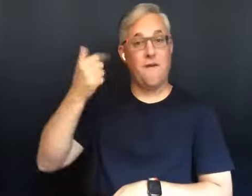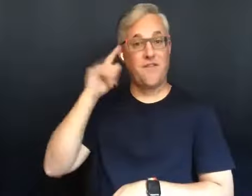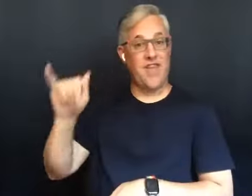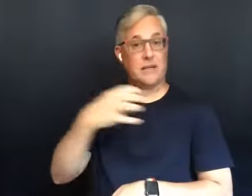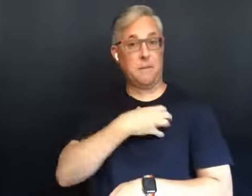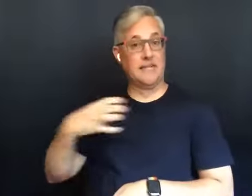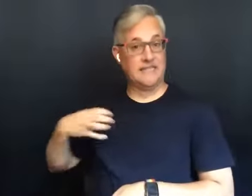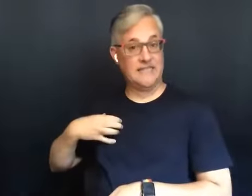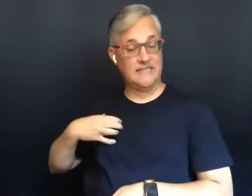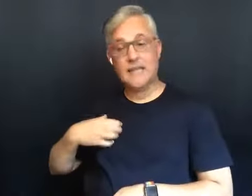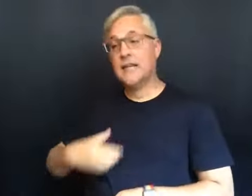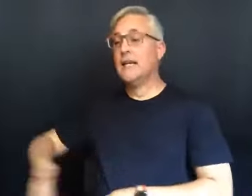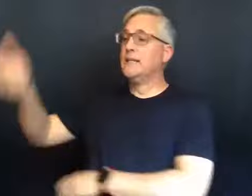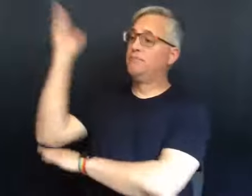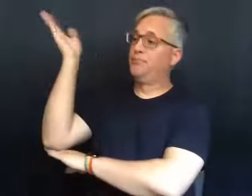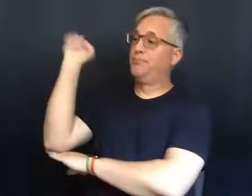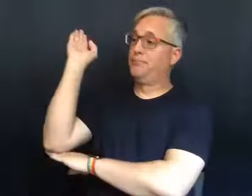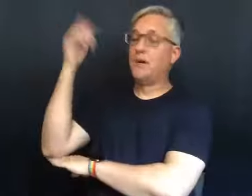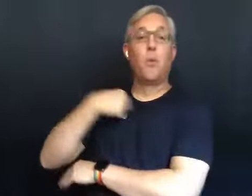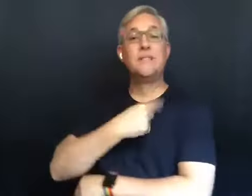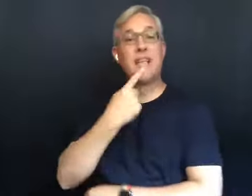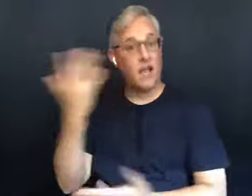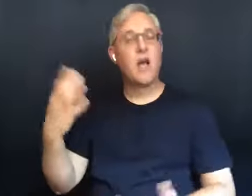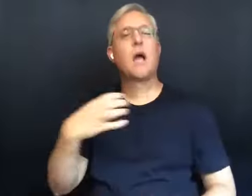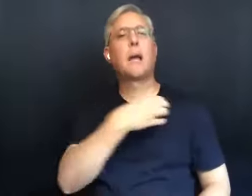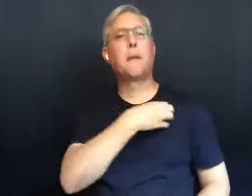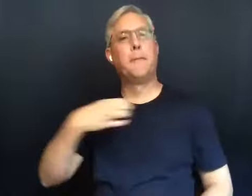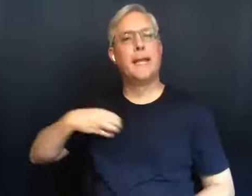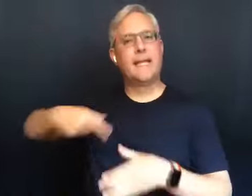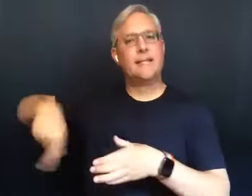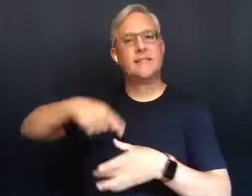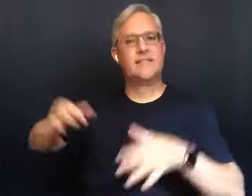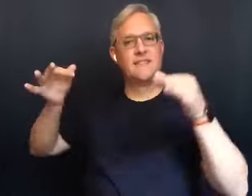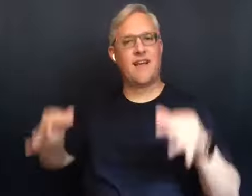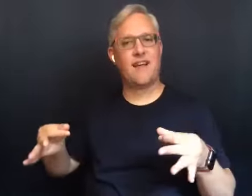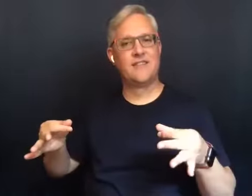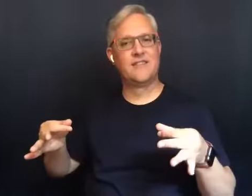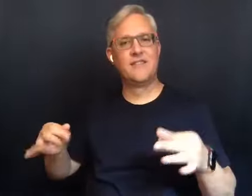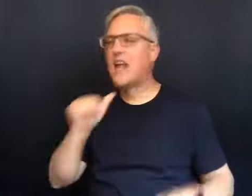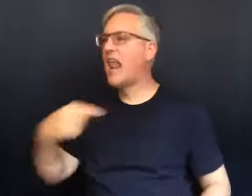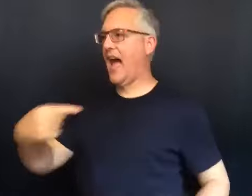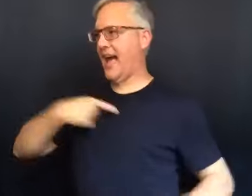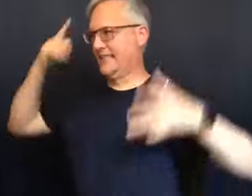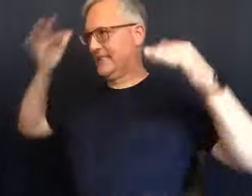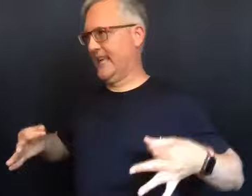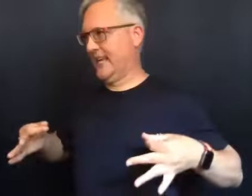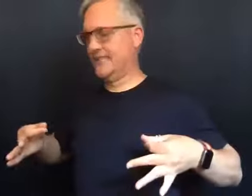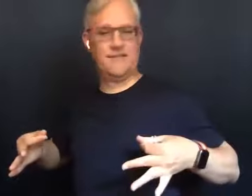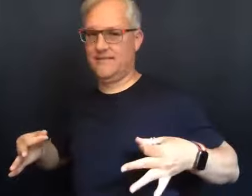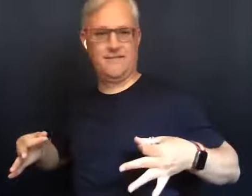is we get up and we give that report as the chairperson of that conference, and we say the committee decided,